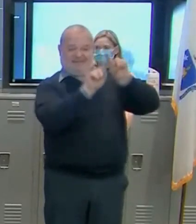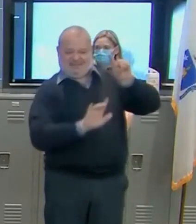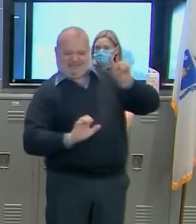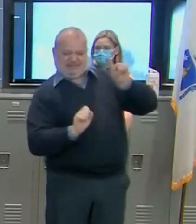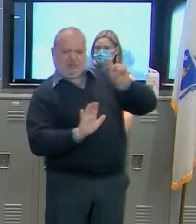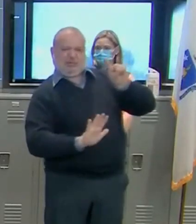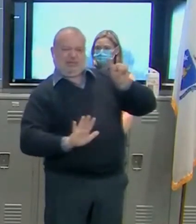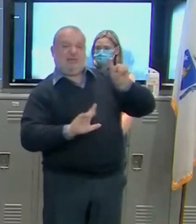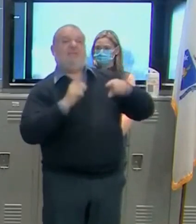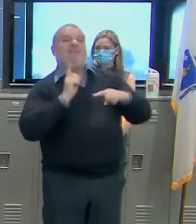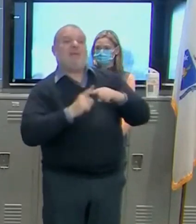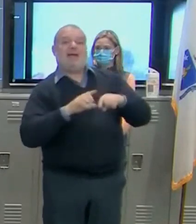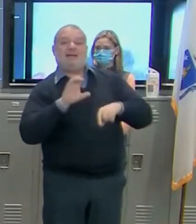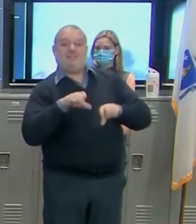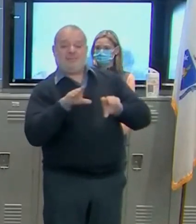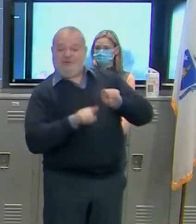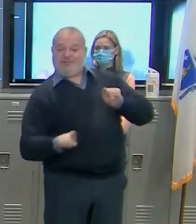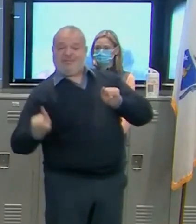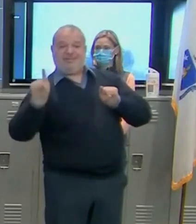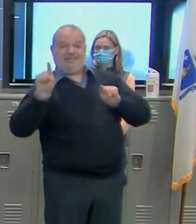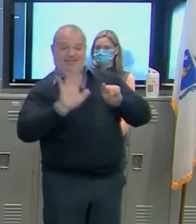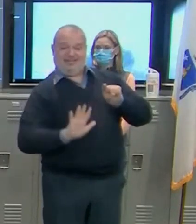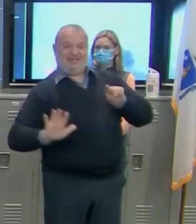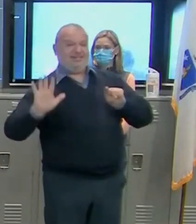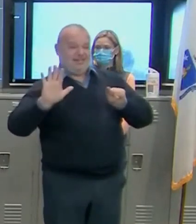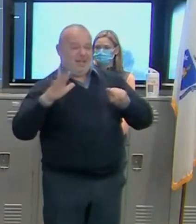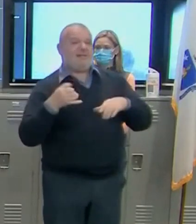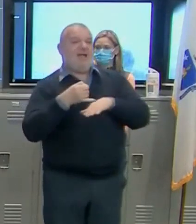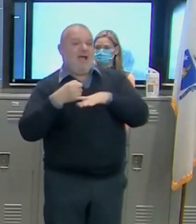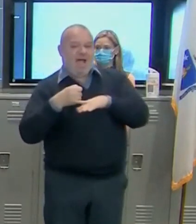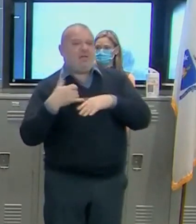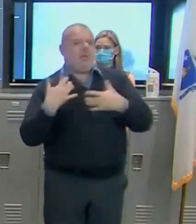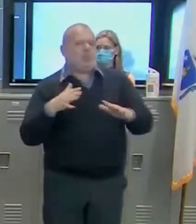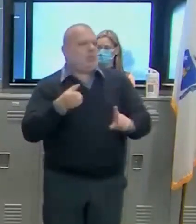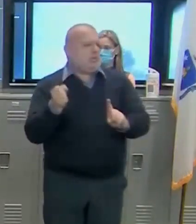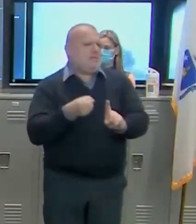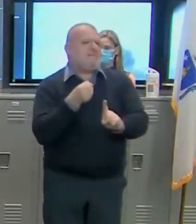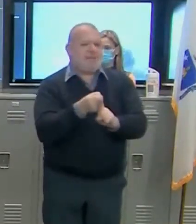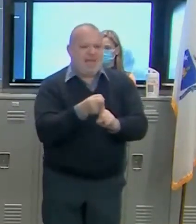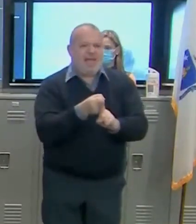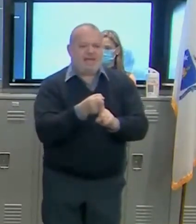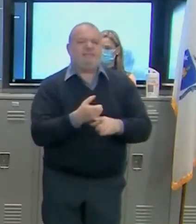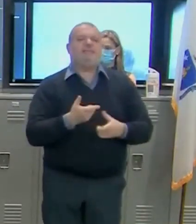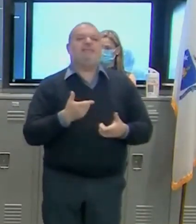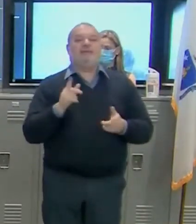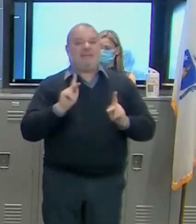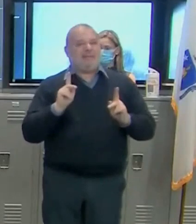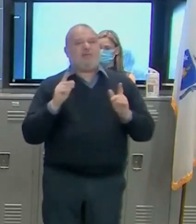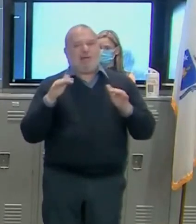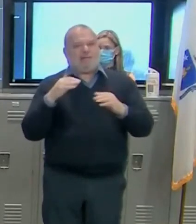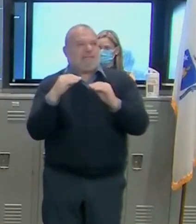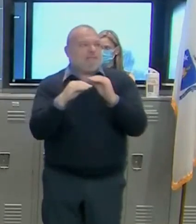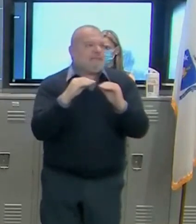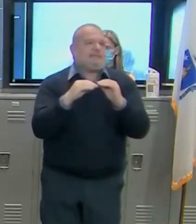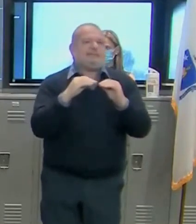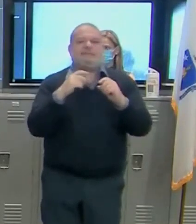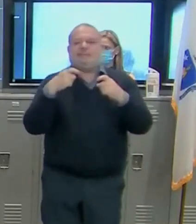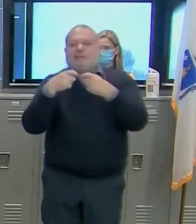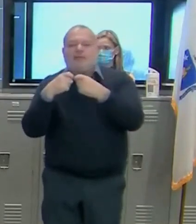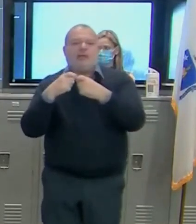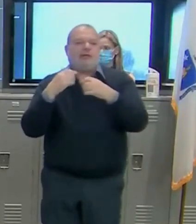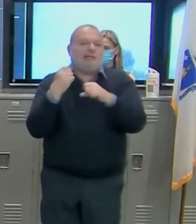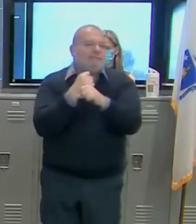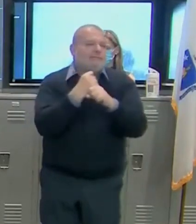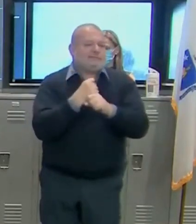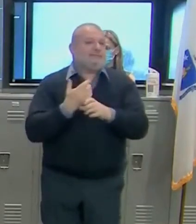regarding restoration efforts to resolve those outages as quickly as we can. However, when your forecast has